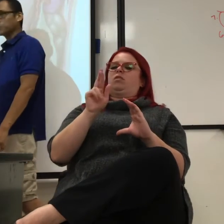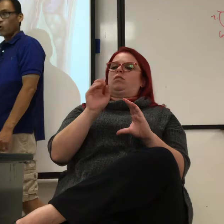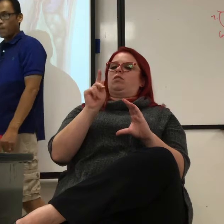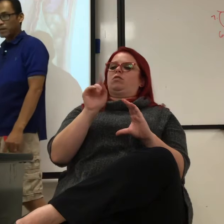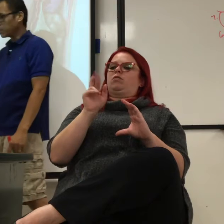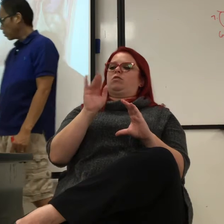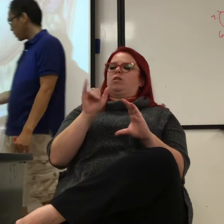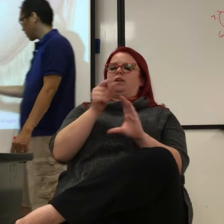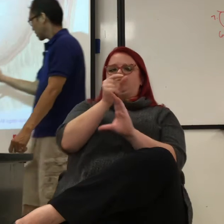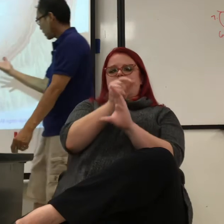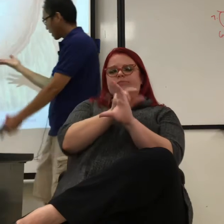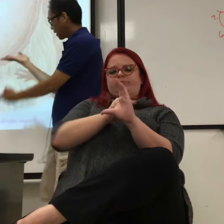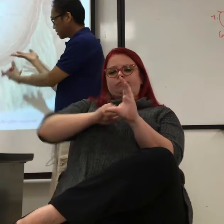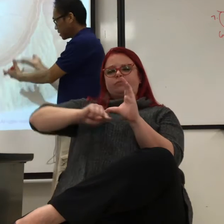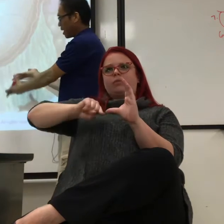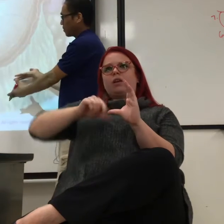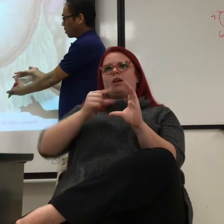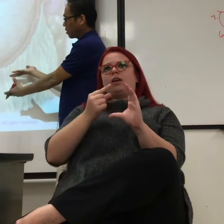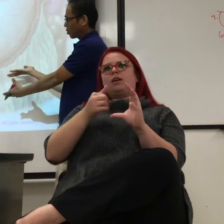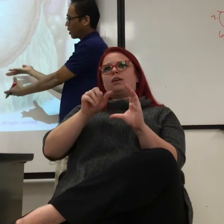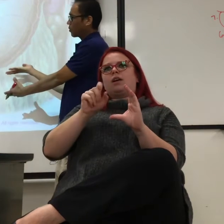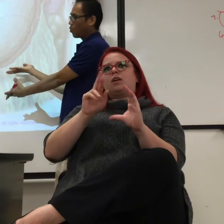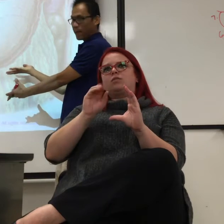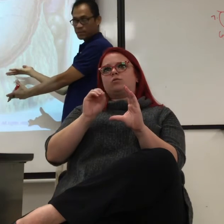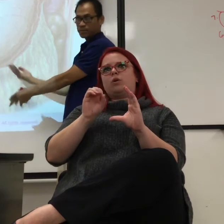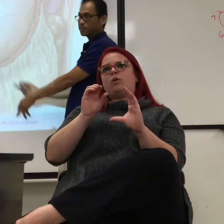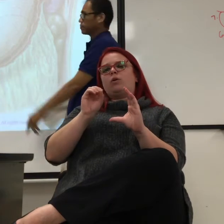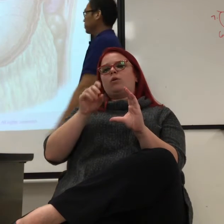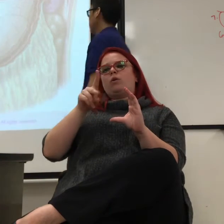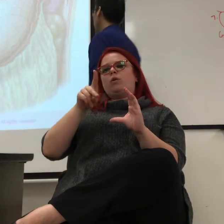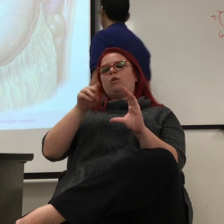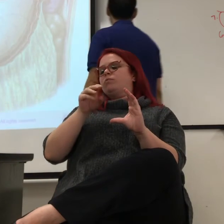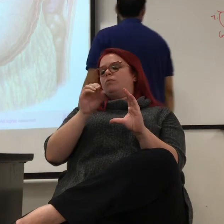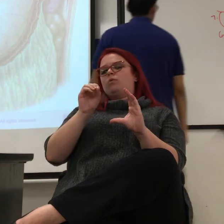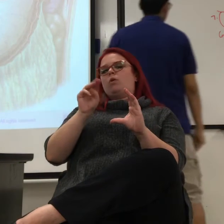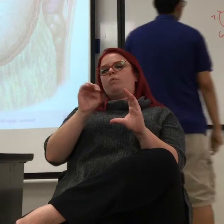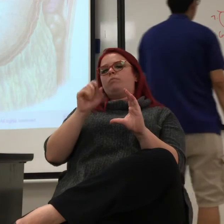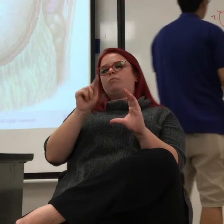called gastro-omental because it's like inside the greater omentum.